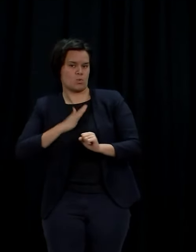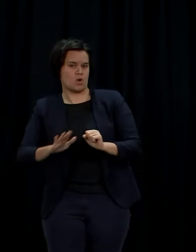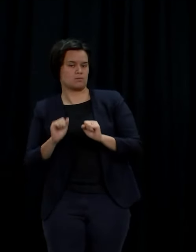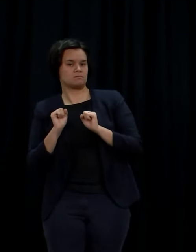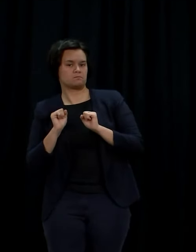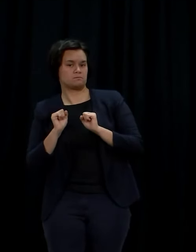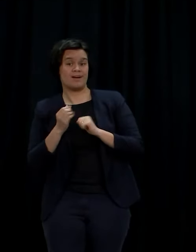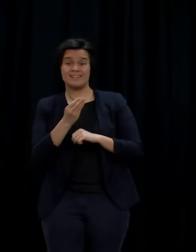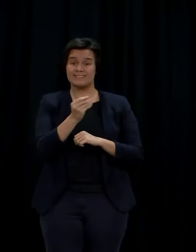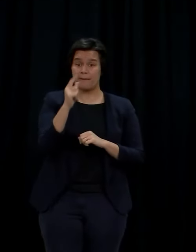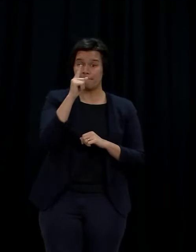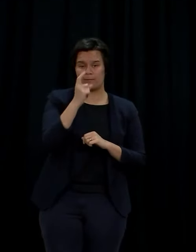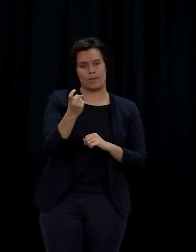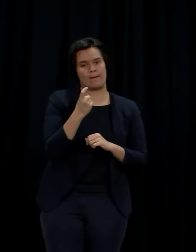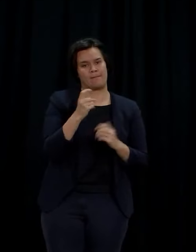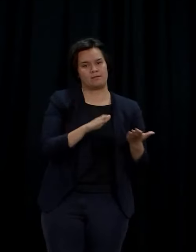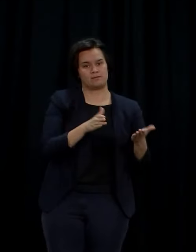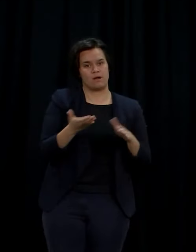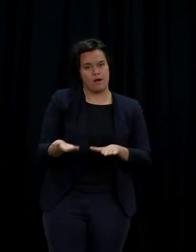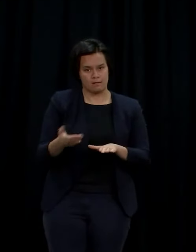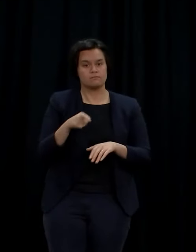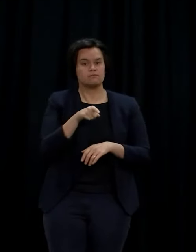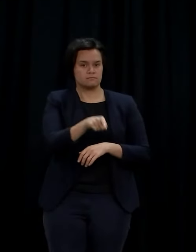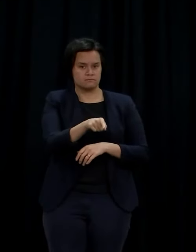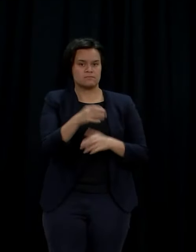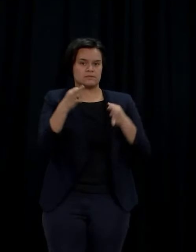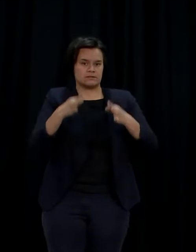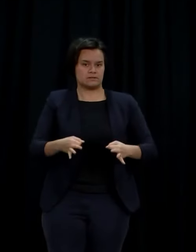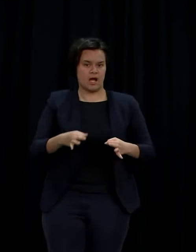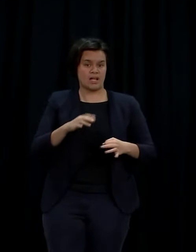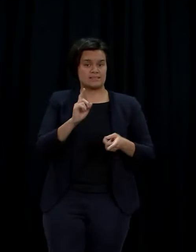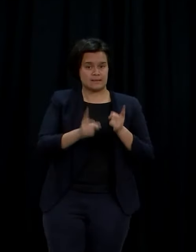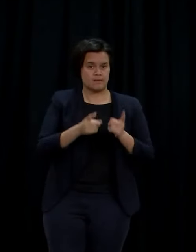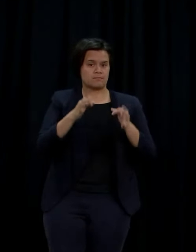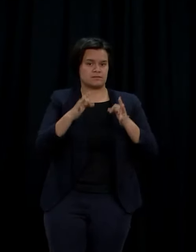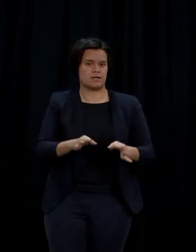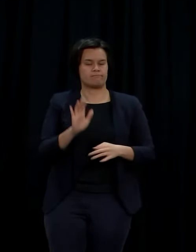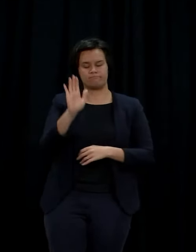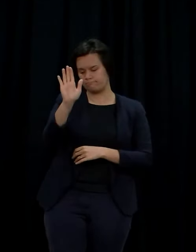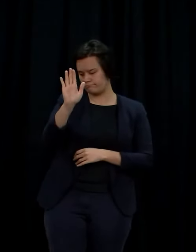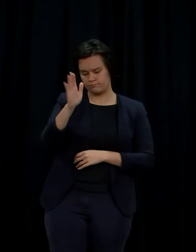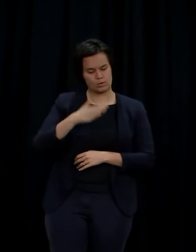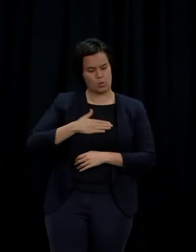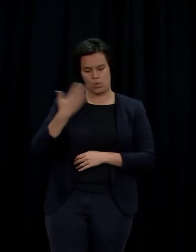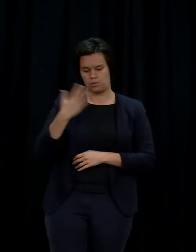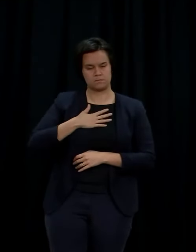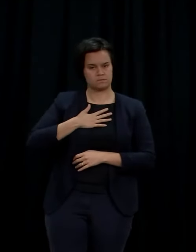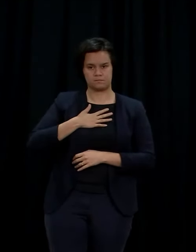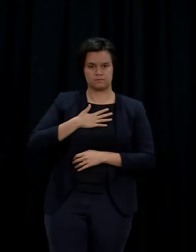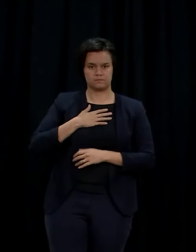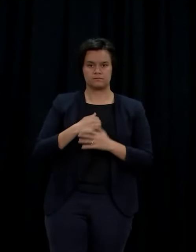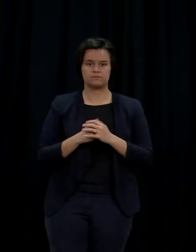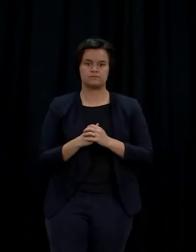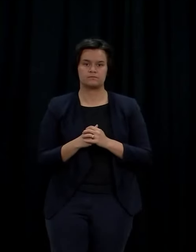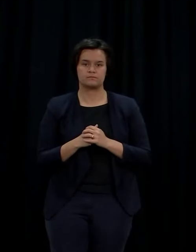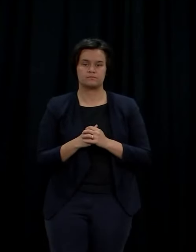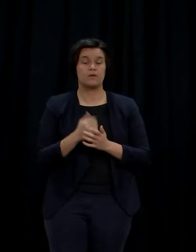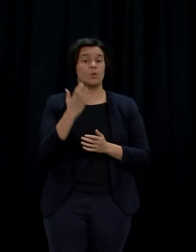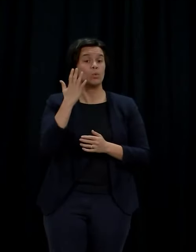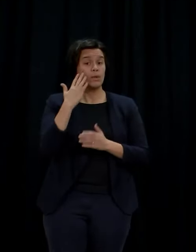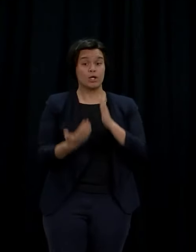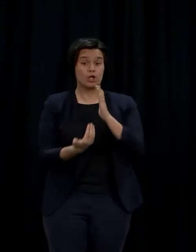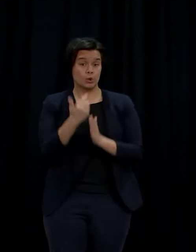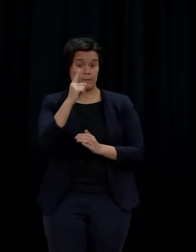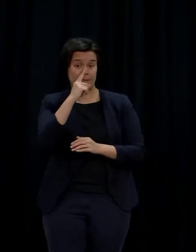near end of life, that's obviously a decision they make there. But the other point is, as new residents are admitted, all our rest